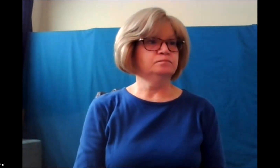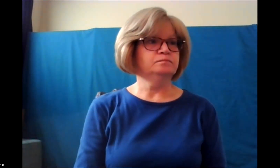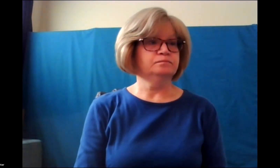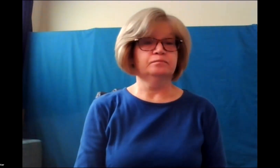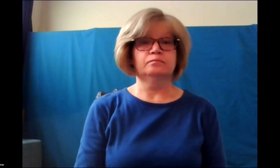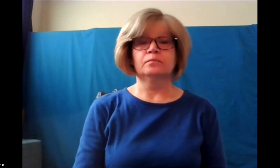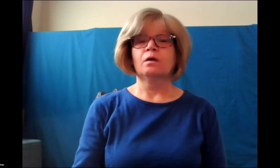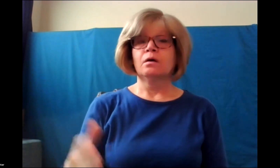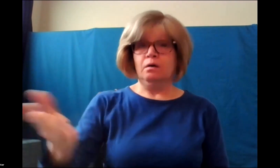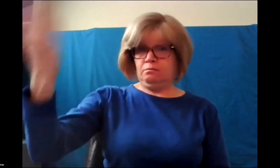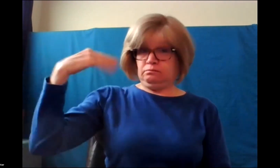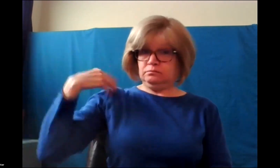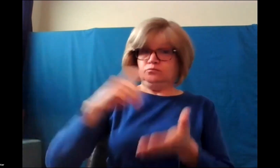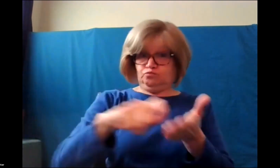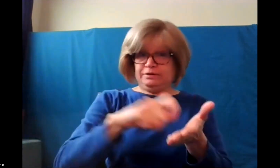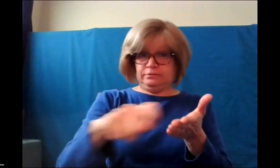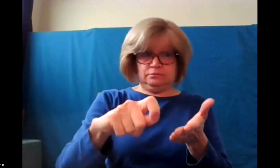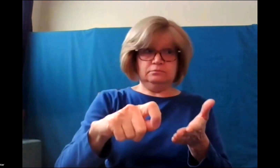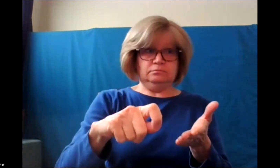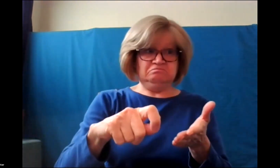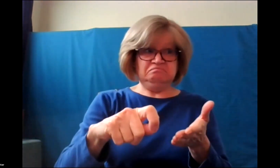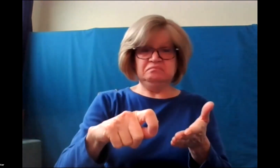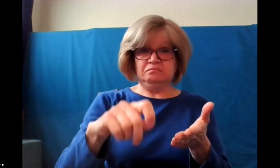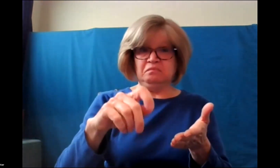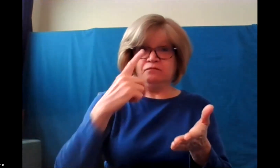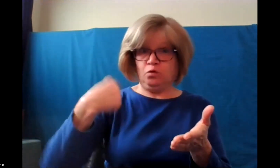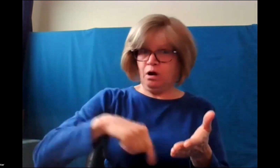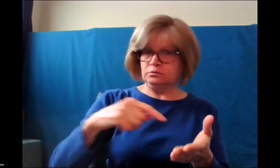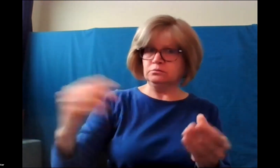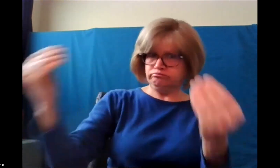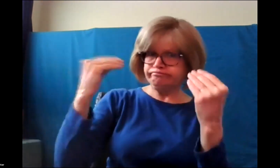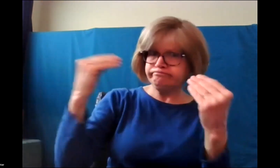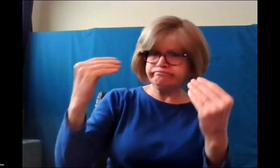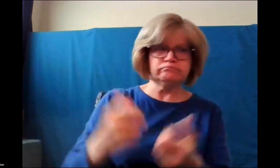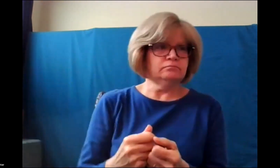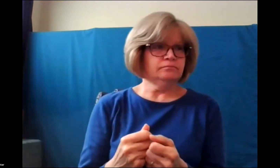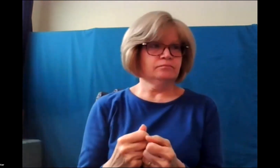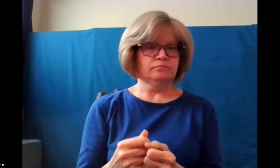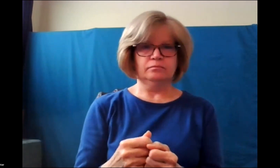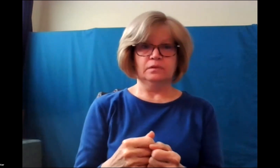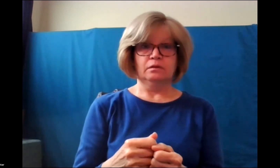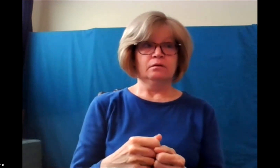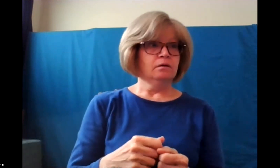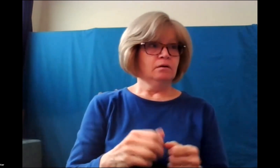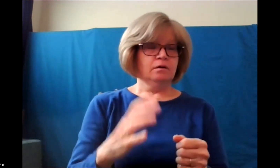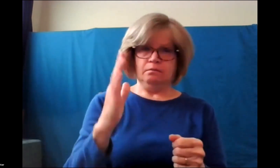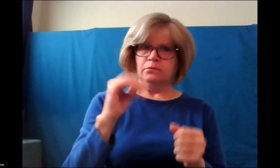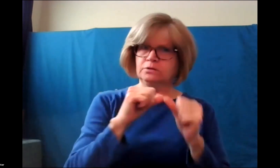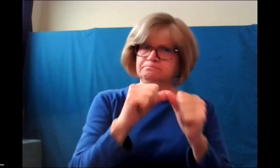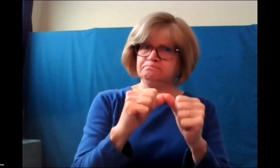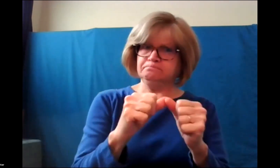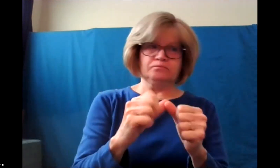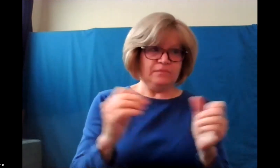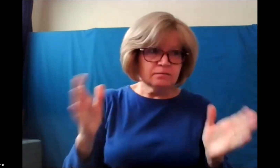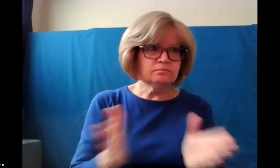For whatever was written in the former days was written for our instruction, so that by steadfastness and by